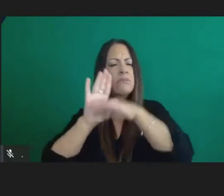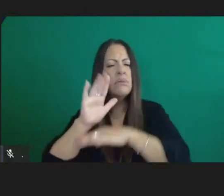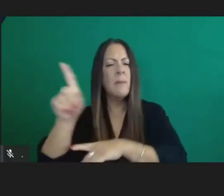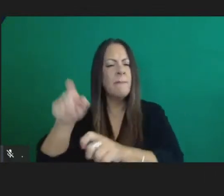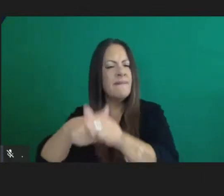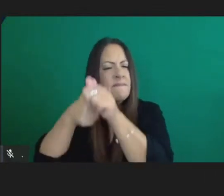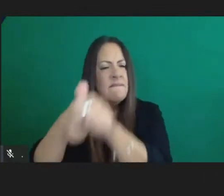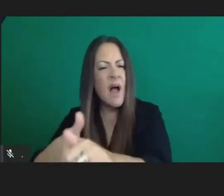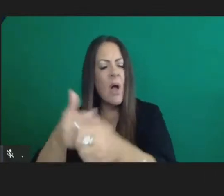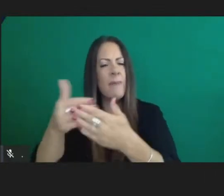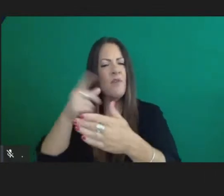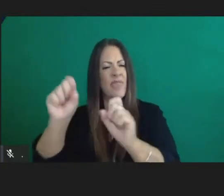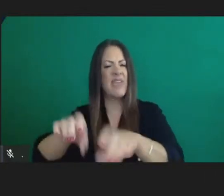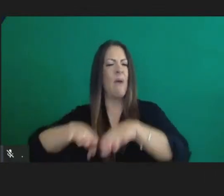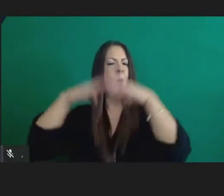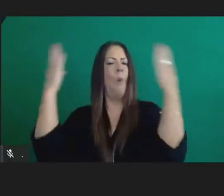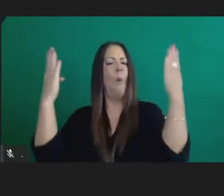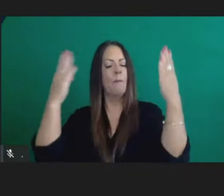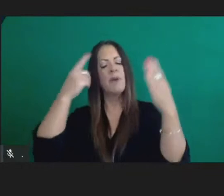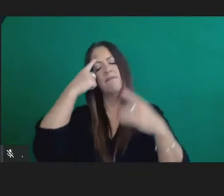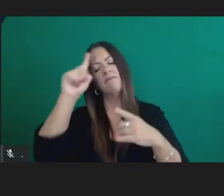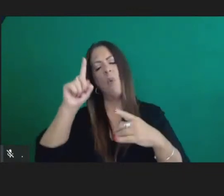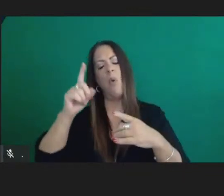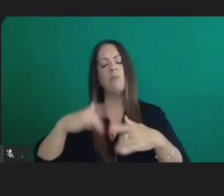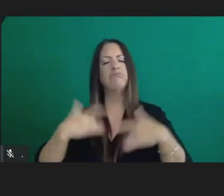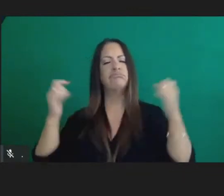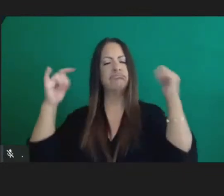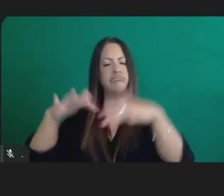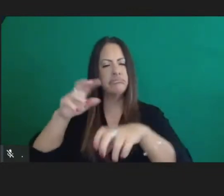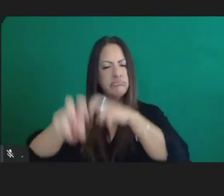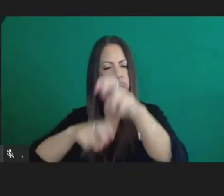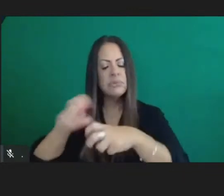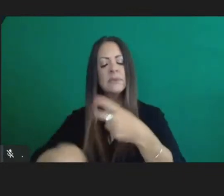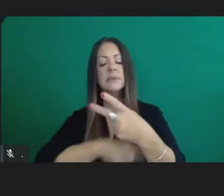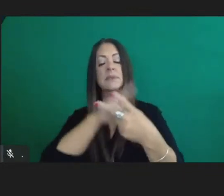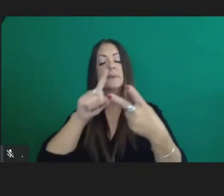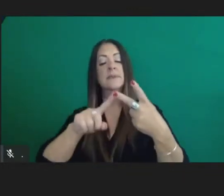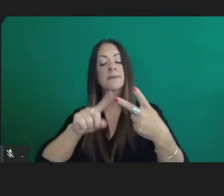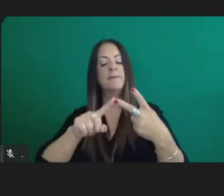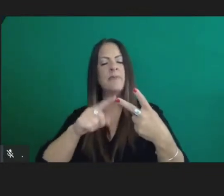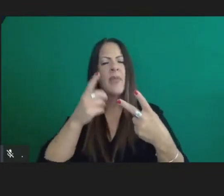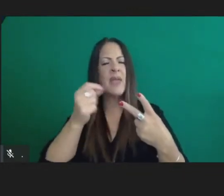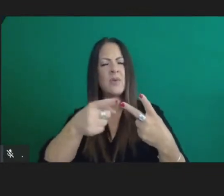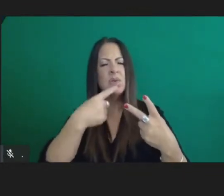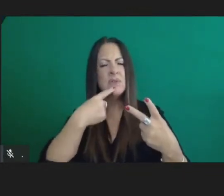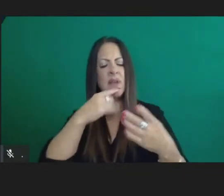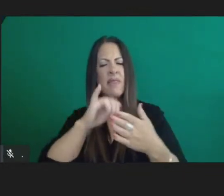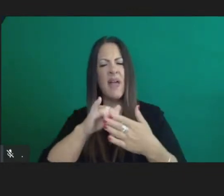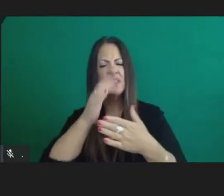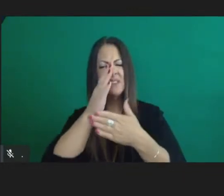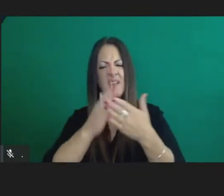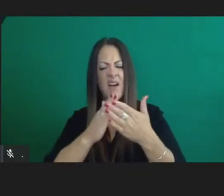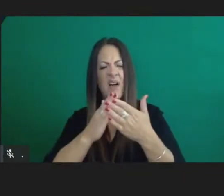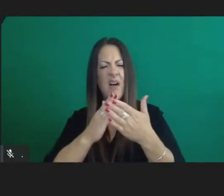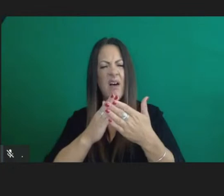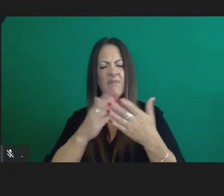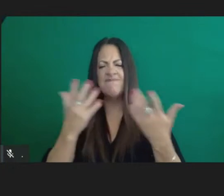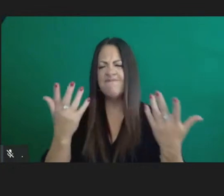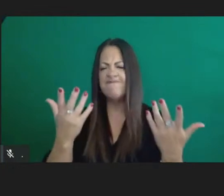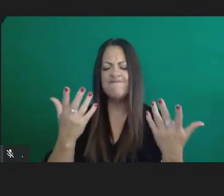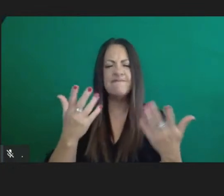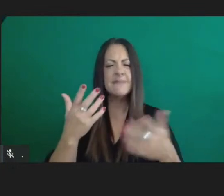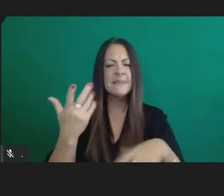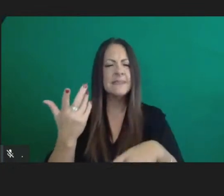park opening. And number two, if you could comment on the setbacks that we're seeing in COVID therapeutic